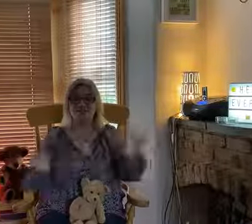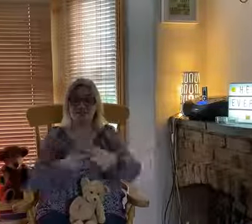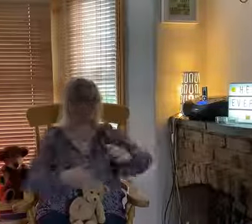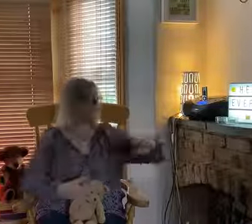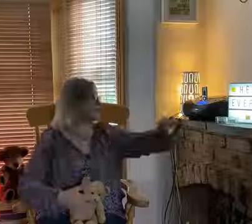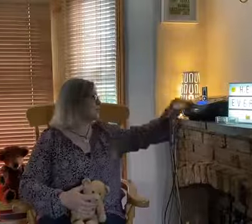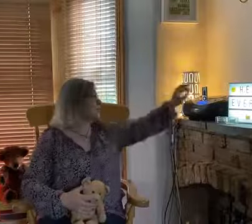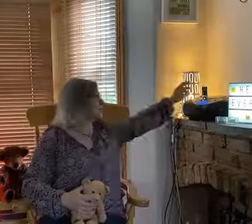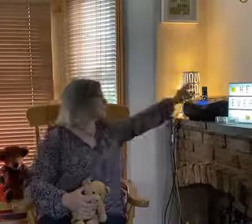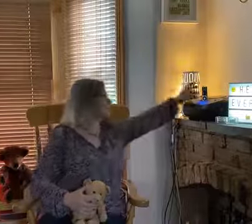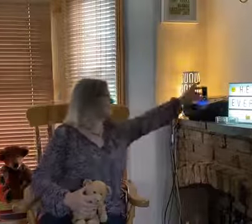Here we go.